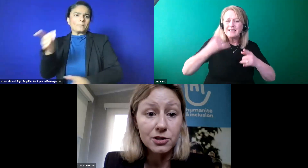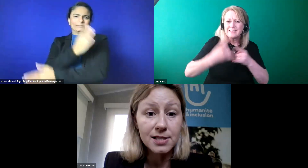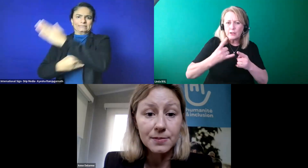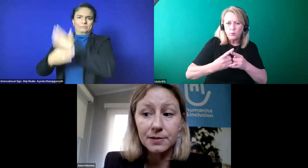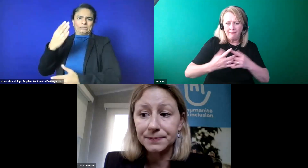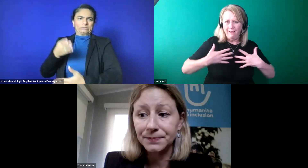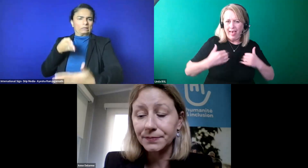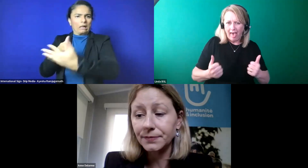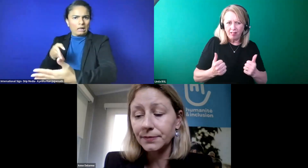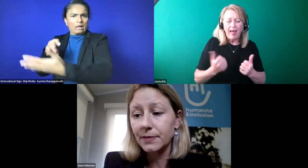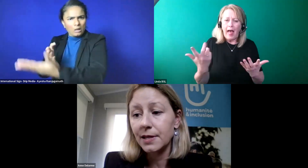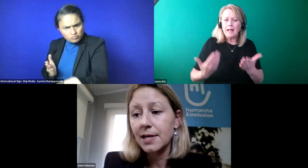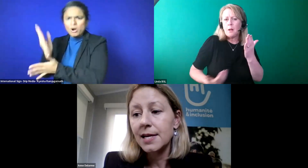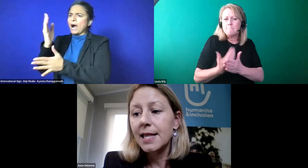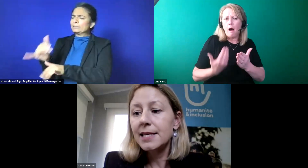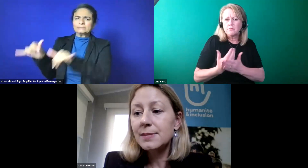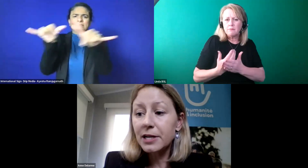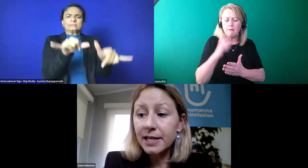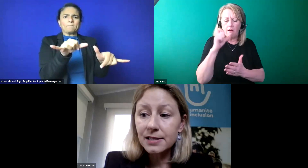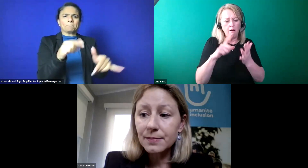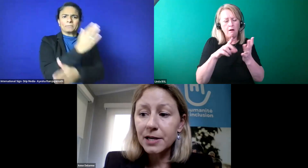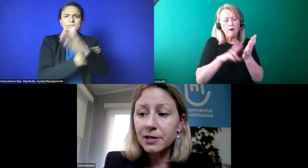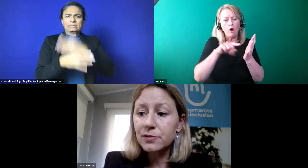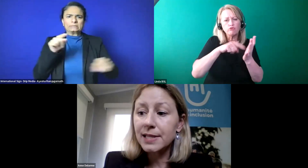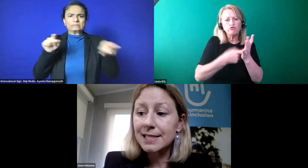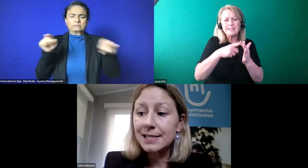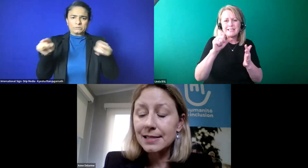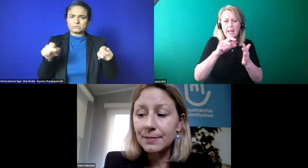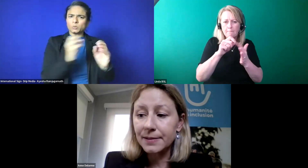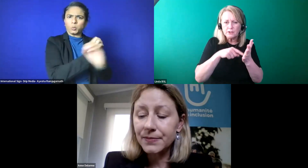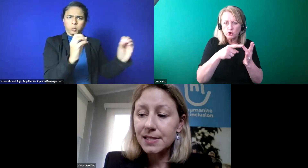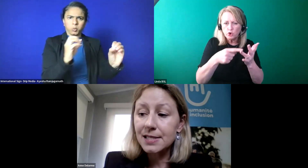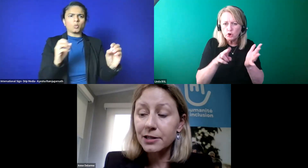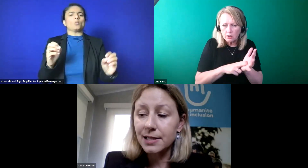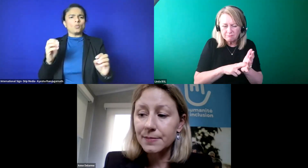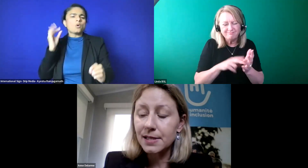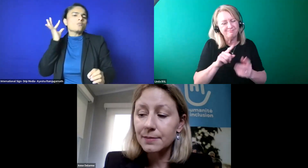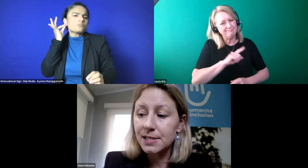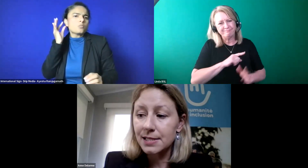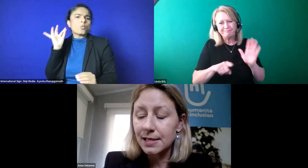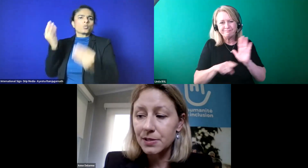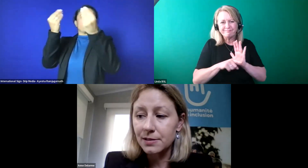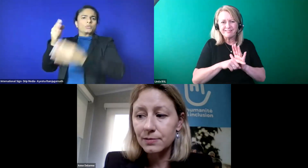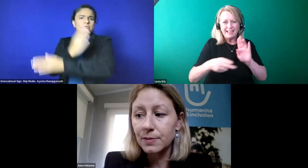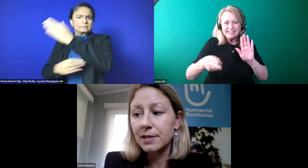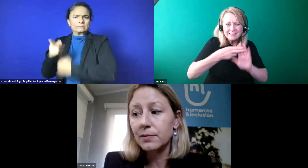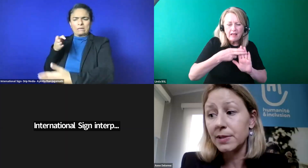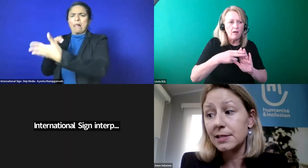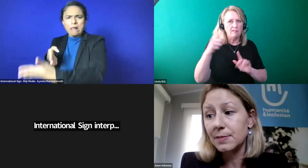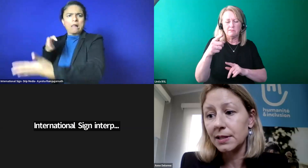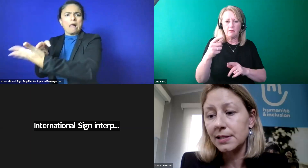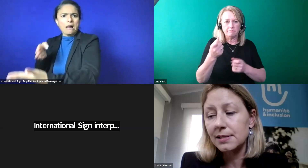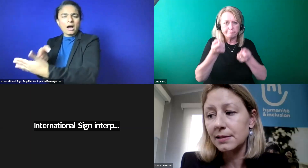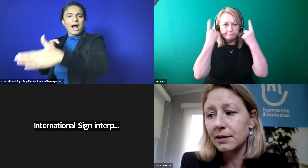modern contraception. These barriers relate to stigma, stereotypes, and misconceptions. Women